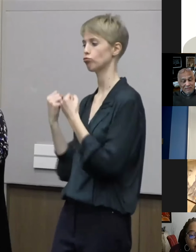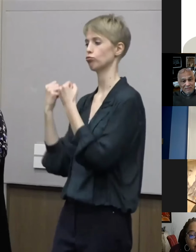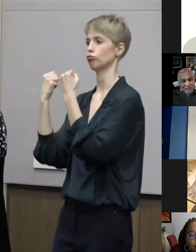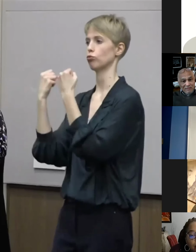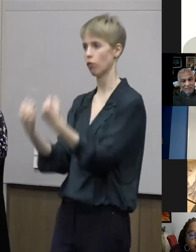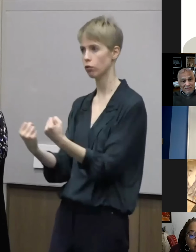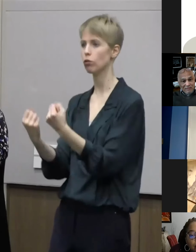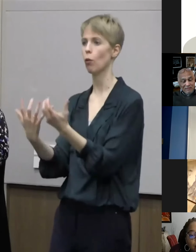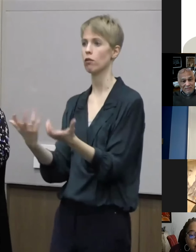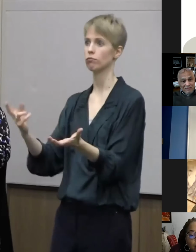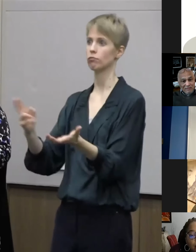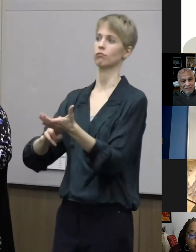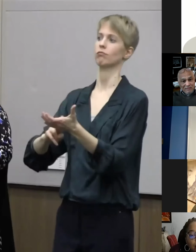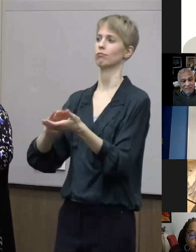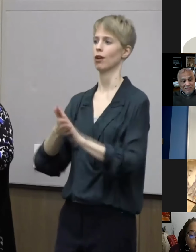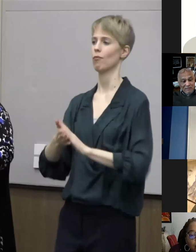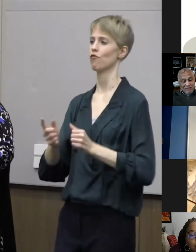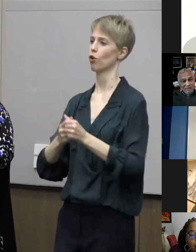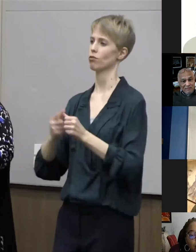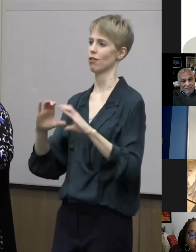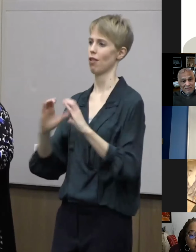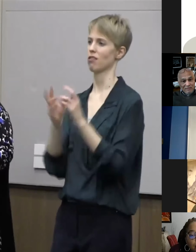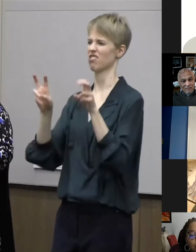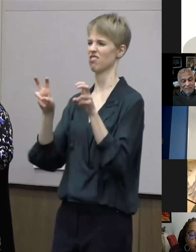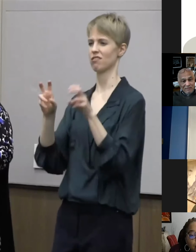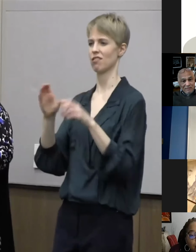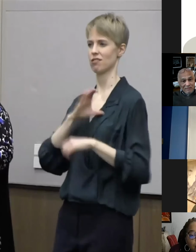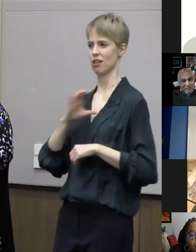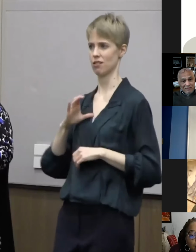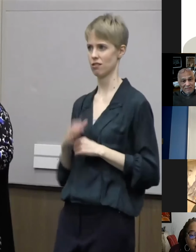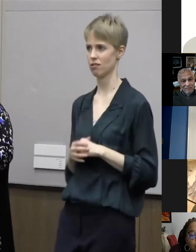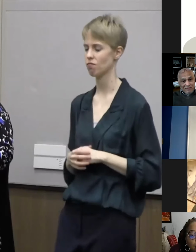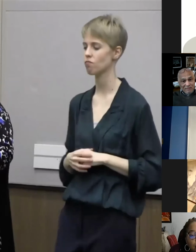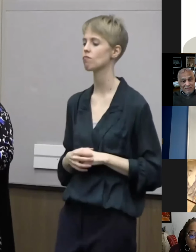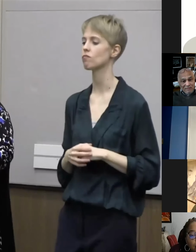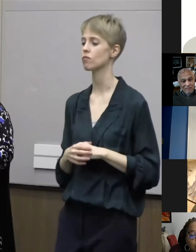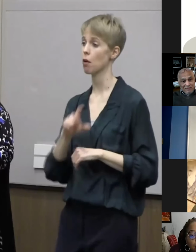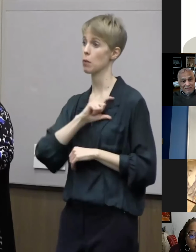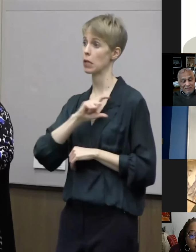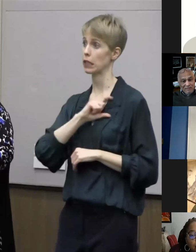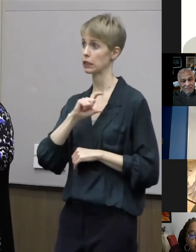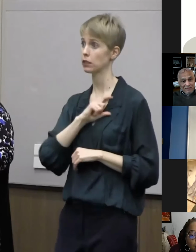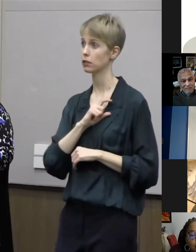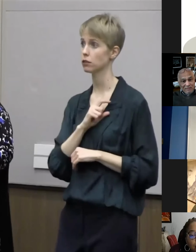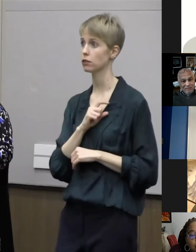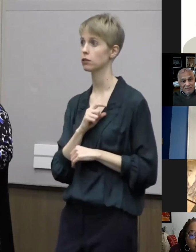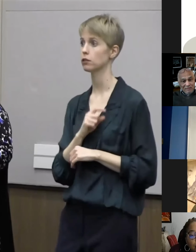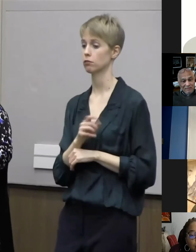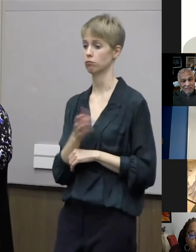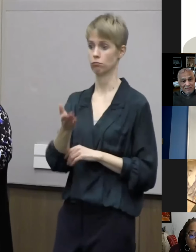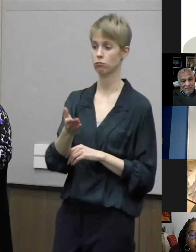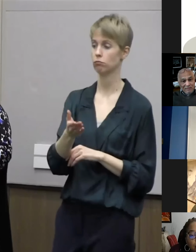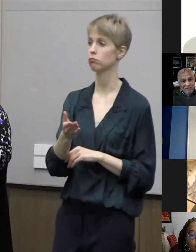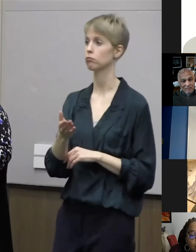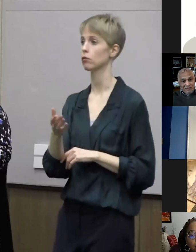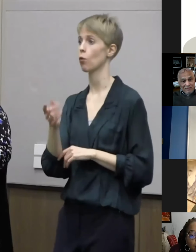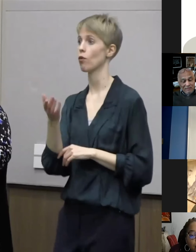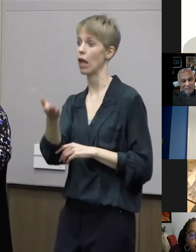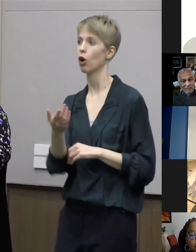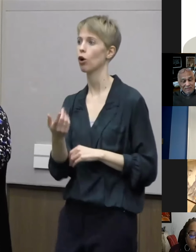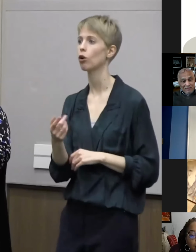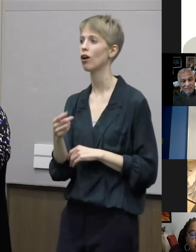to register to become first-class citizens. We was met in Indianola by policemen, highway patrolmen, and they only allowed 2